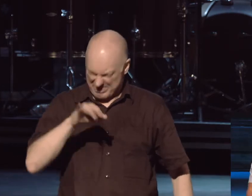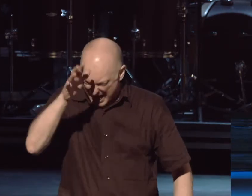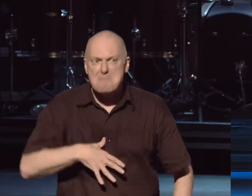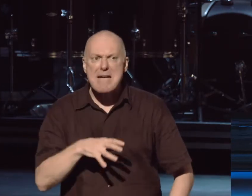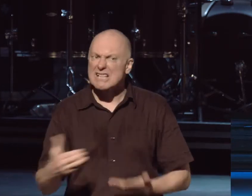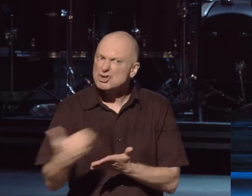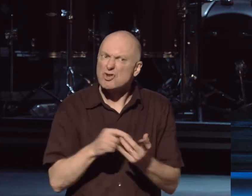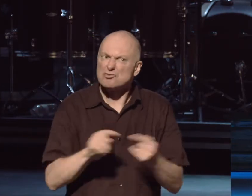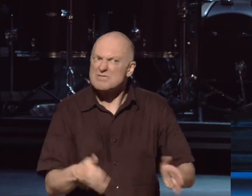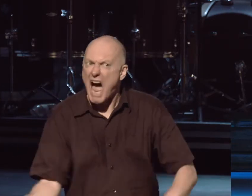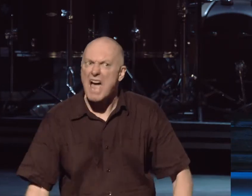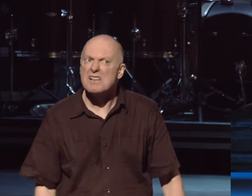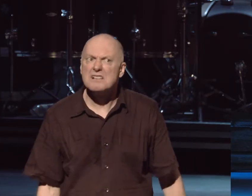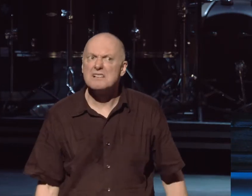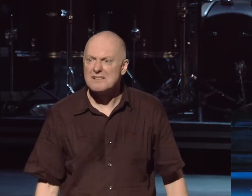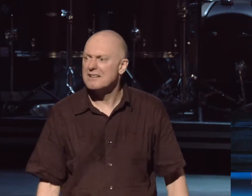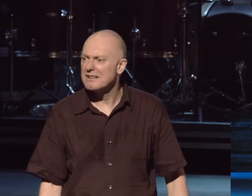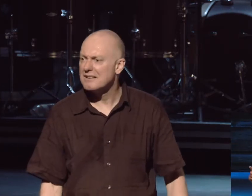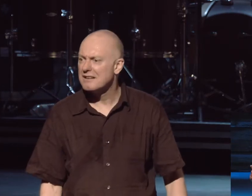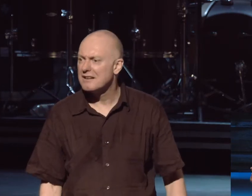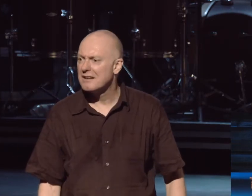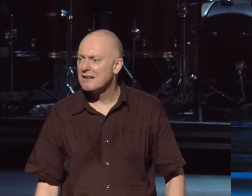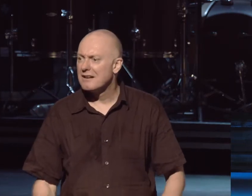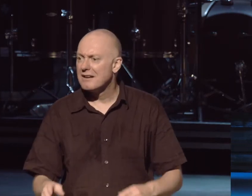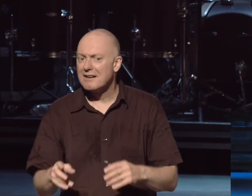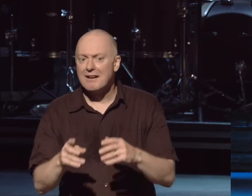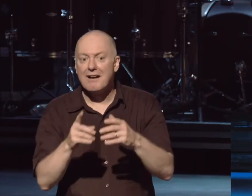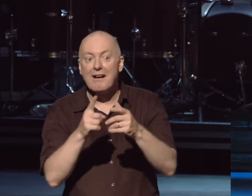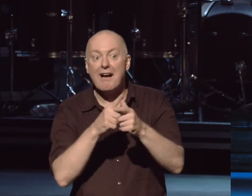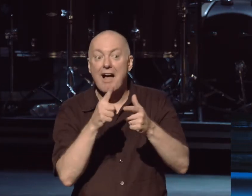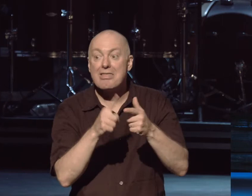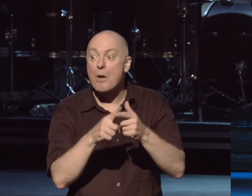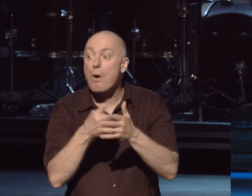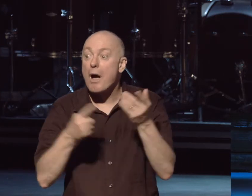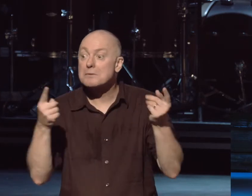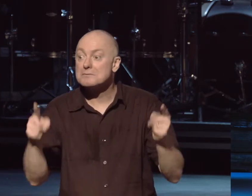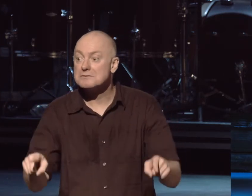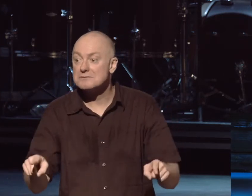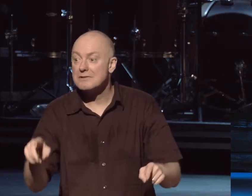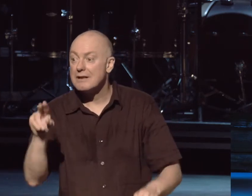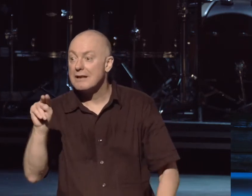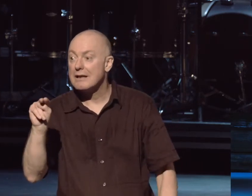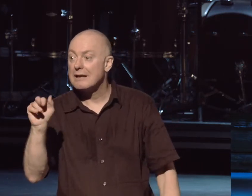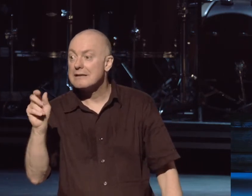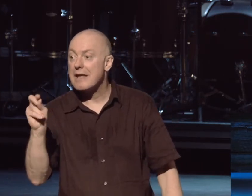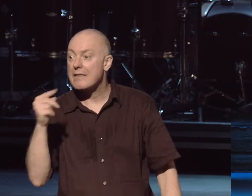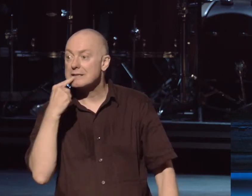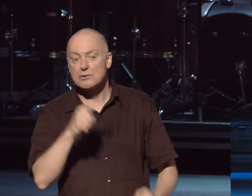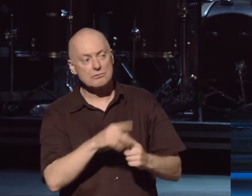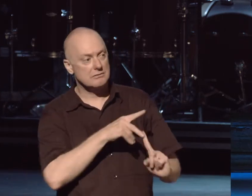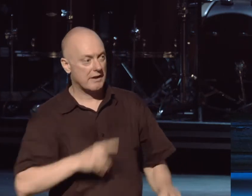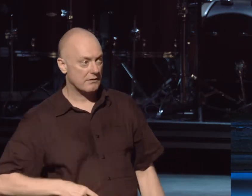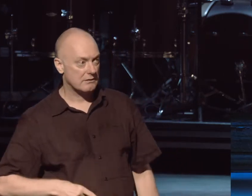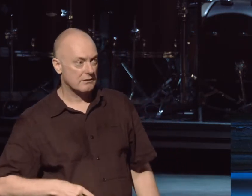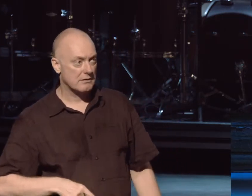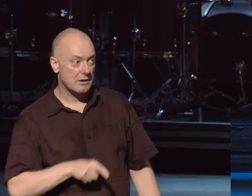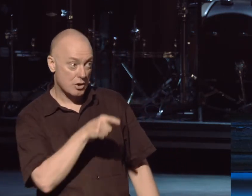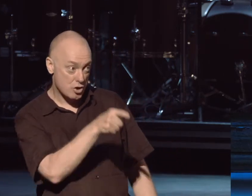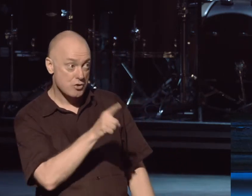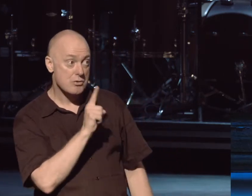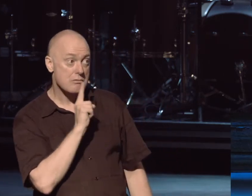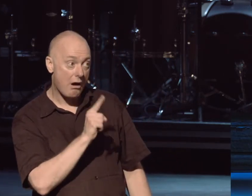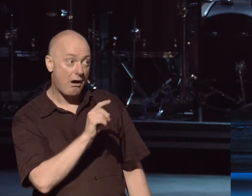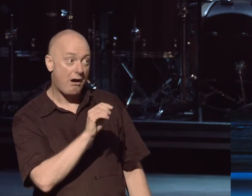die. And what becomes one of the more famous statements in Scripture, Nathan then turns to David and says, David, you